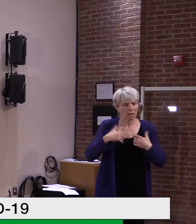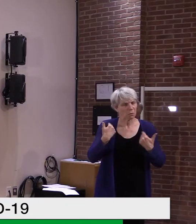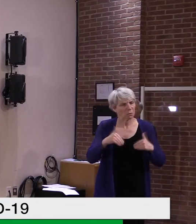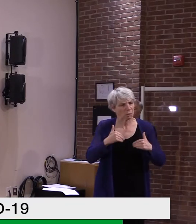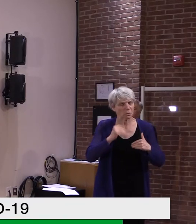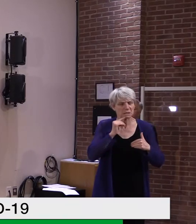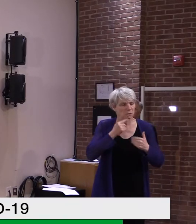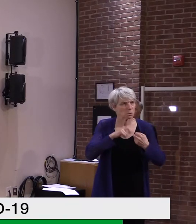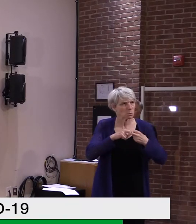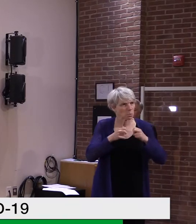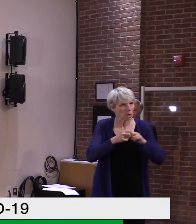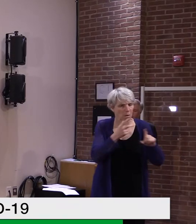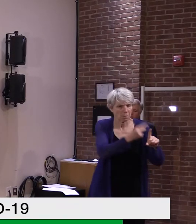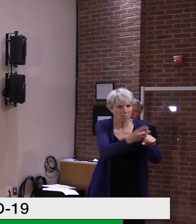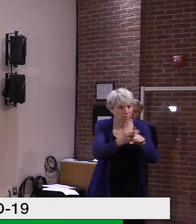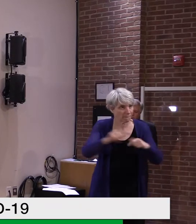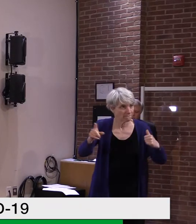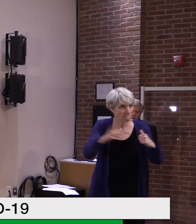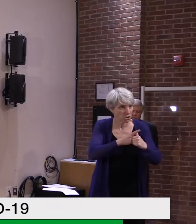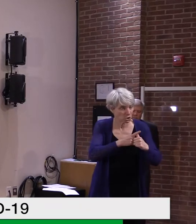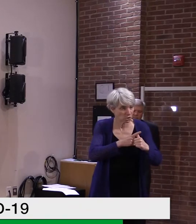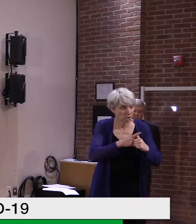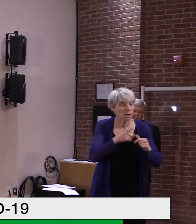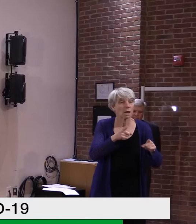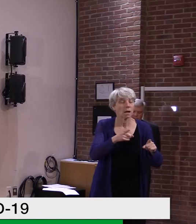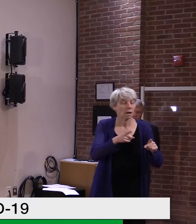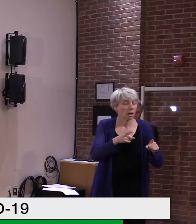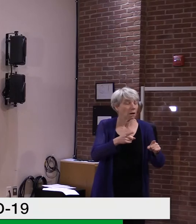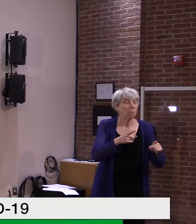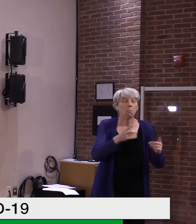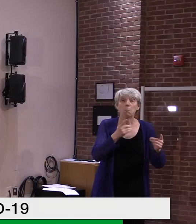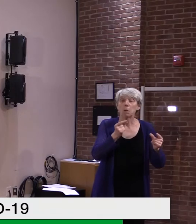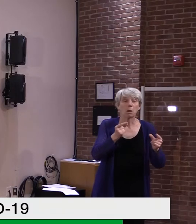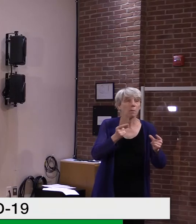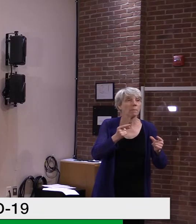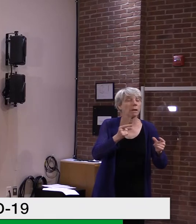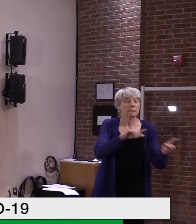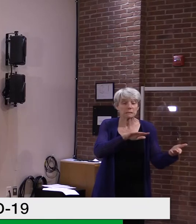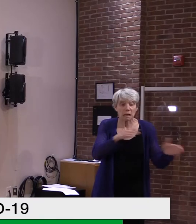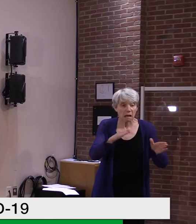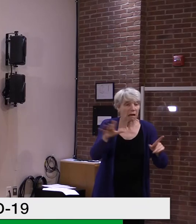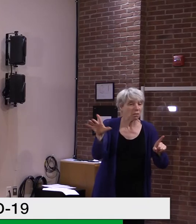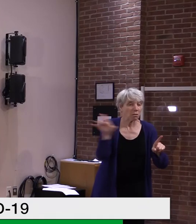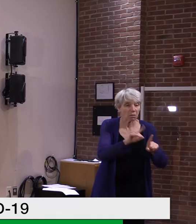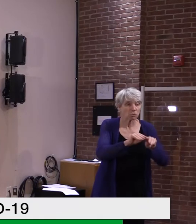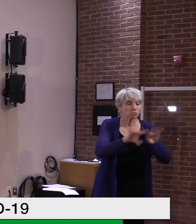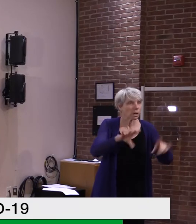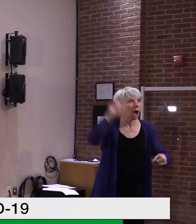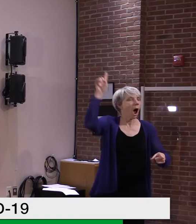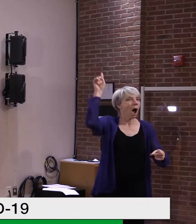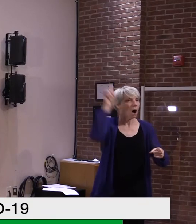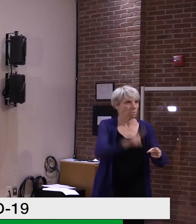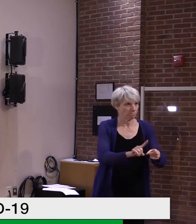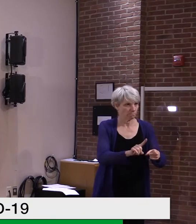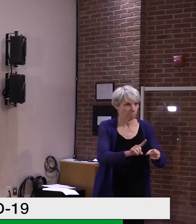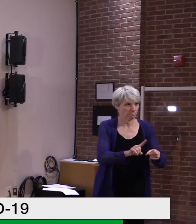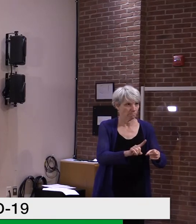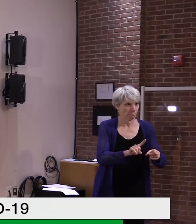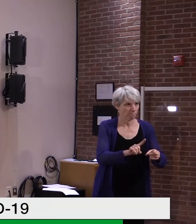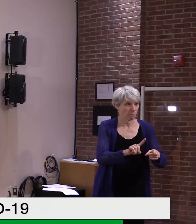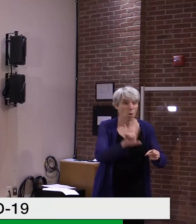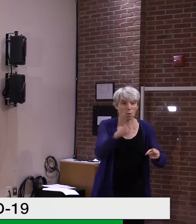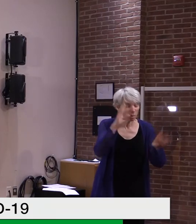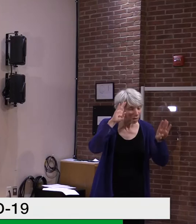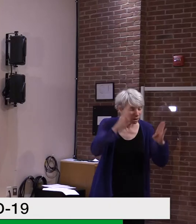over 65 and especially nursing home population. That's persisted with